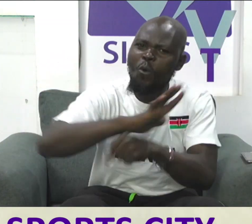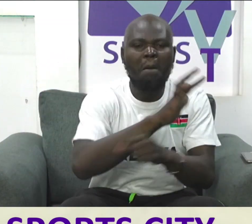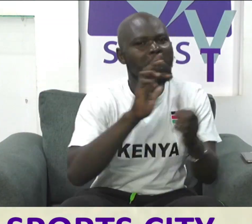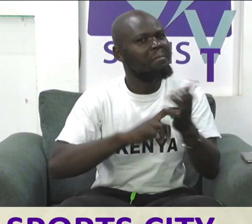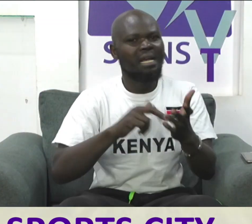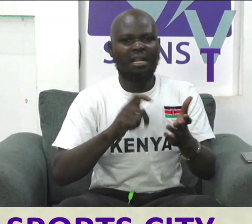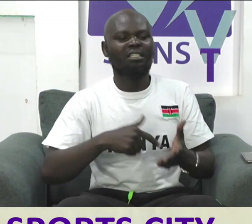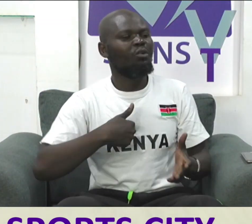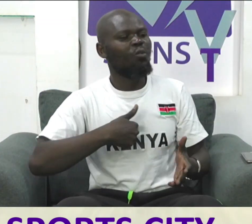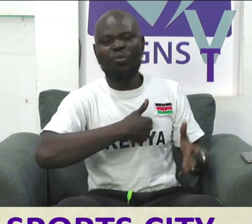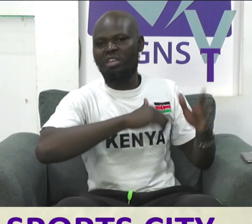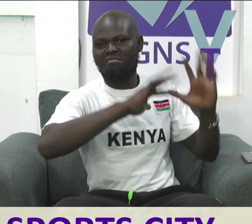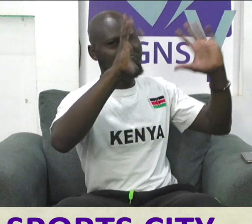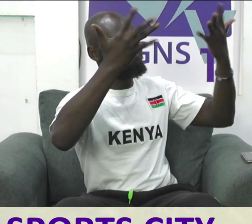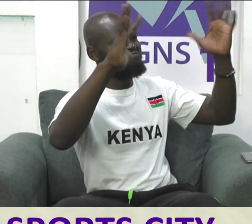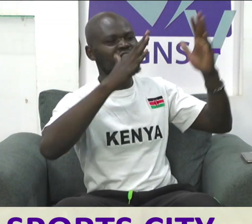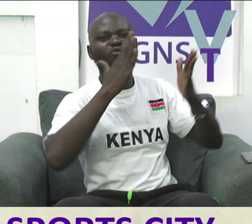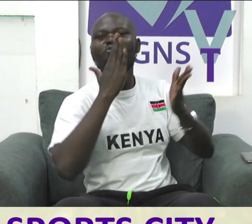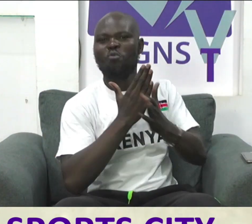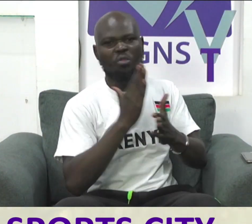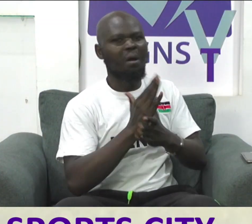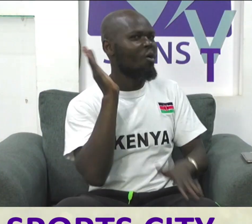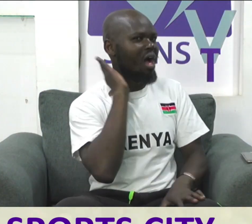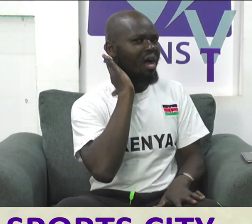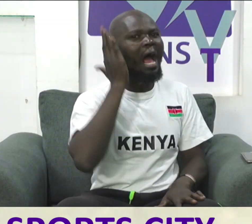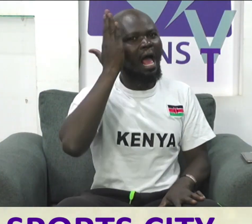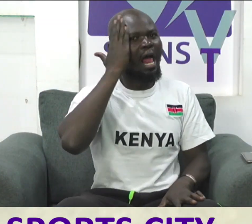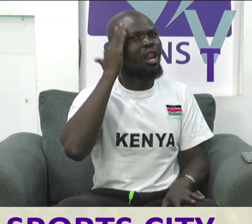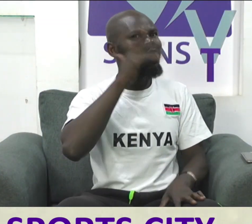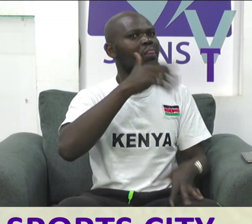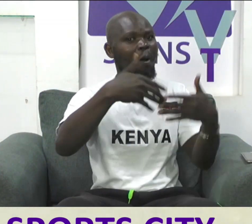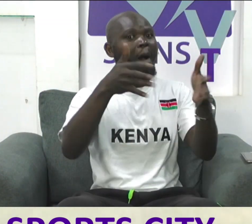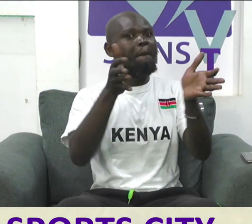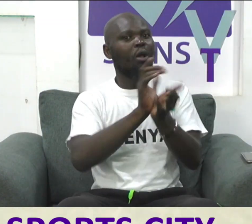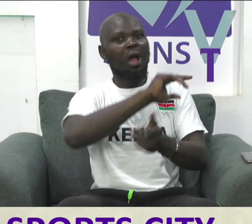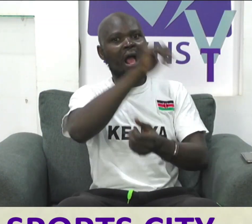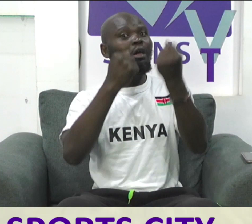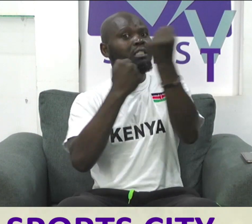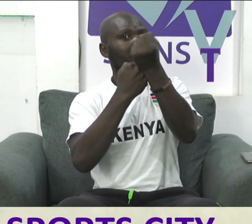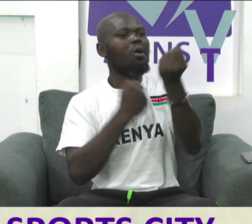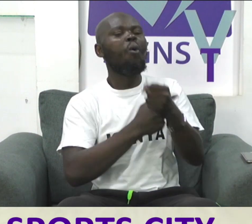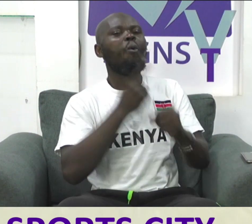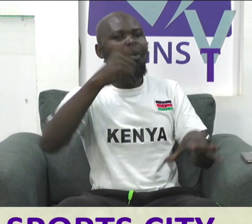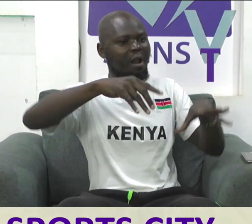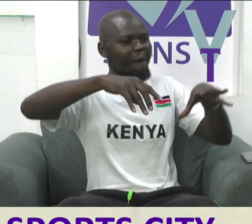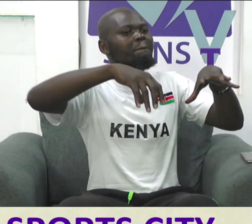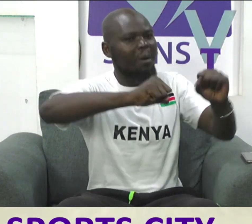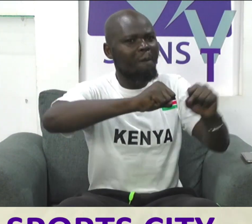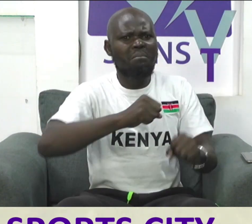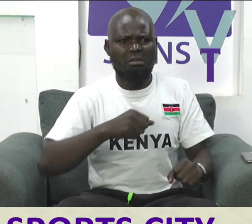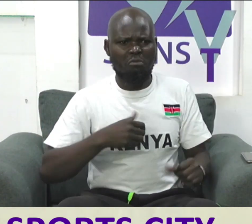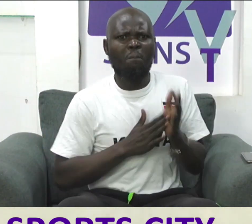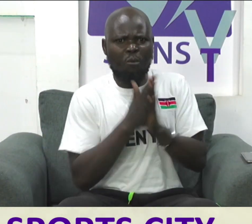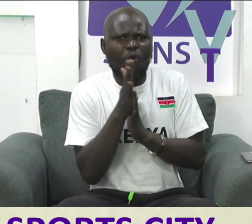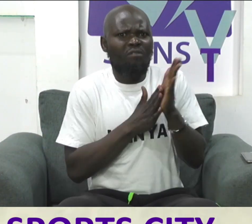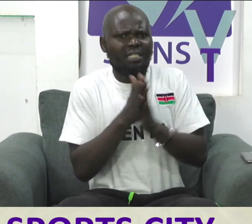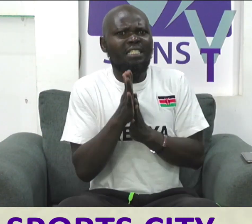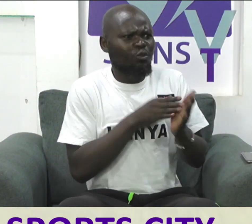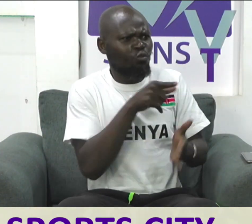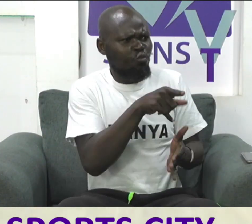discouraged. For me, I congratulate Muranga Seals for the unity they have and also for the support that they